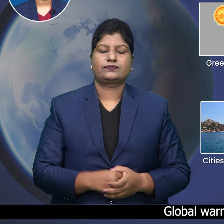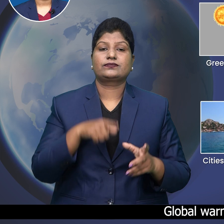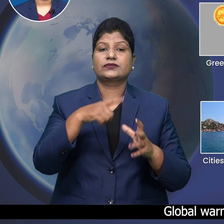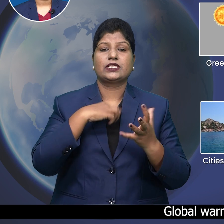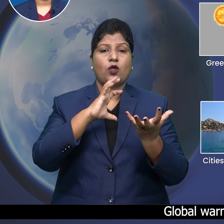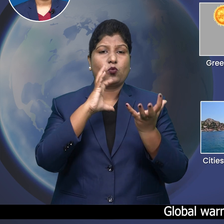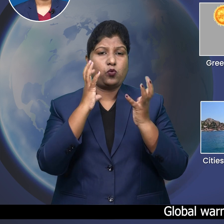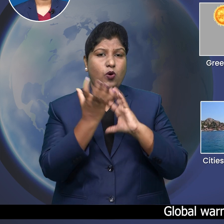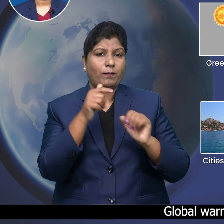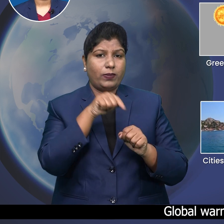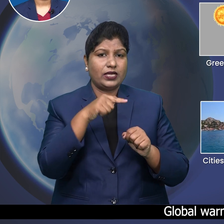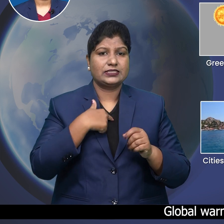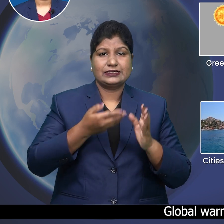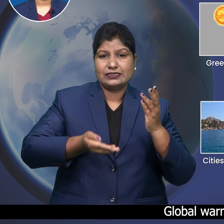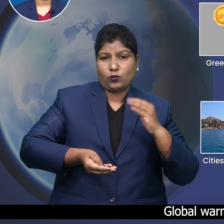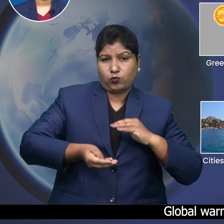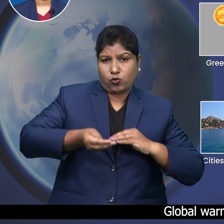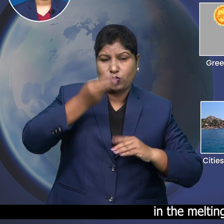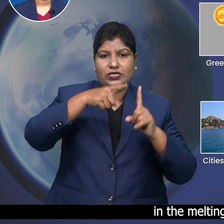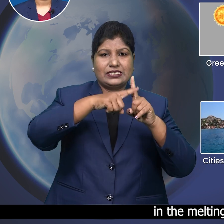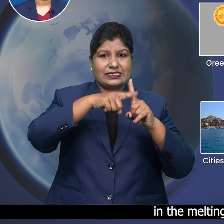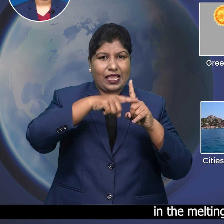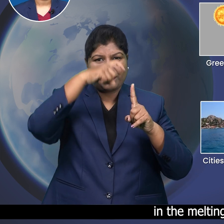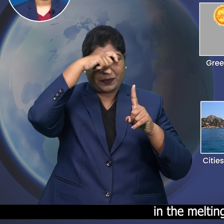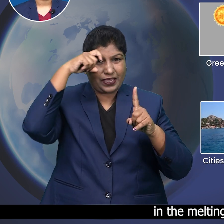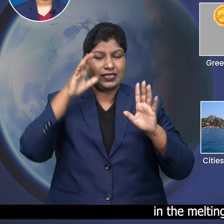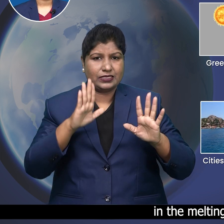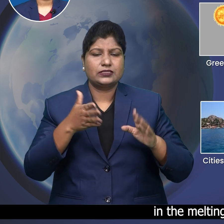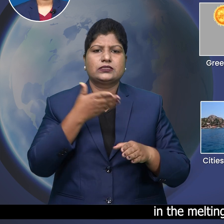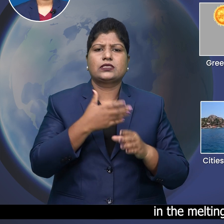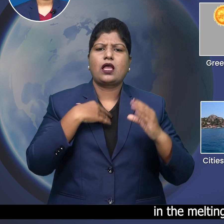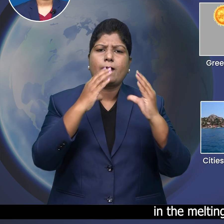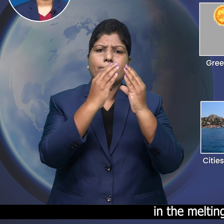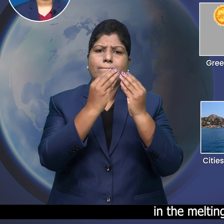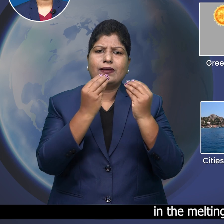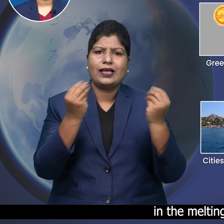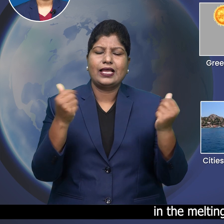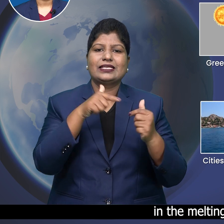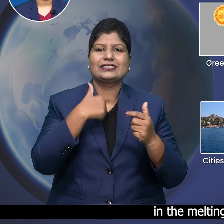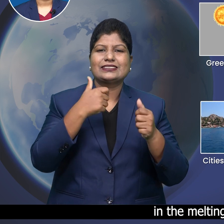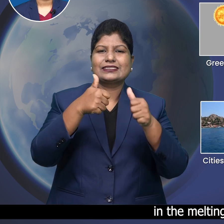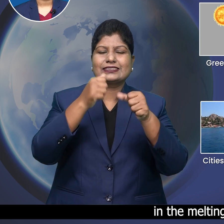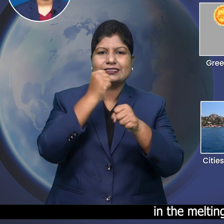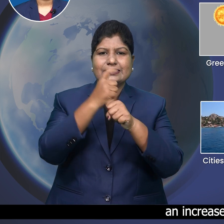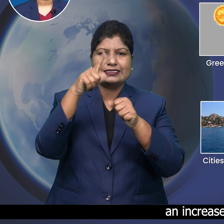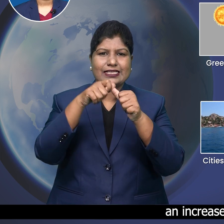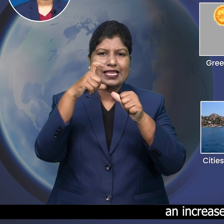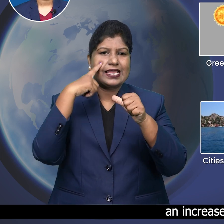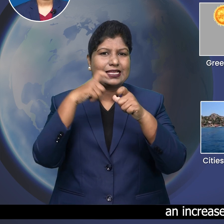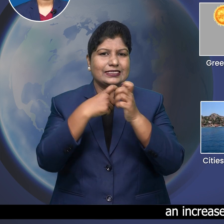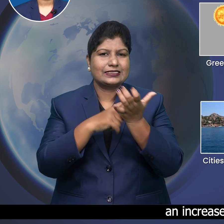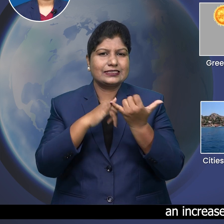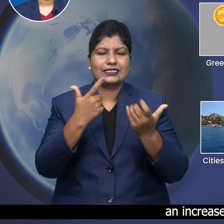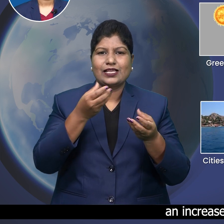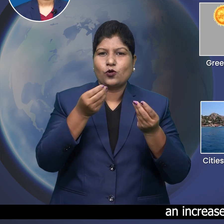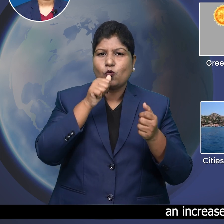Global warming has resulted in the melting of glaciers and an